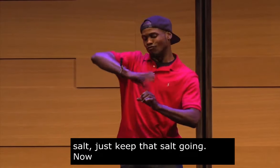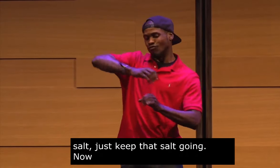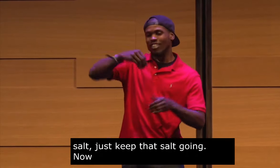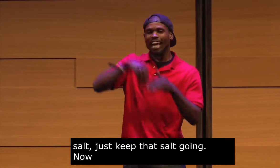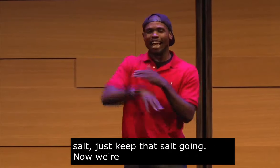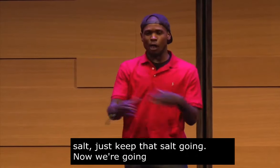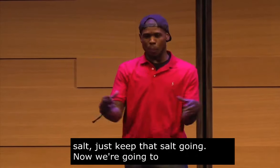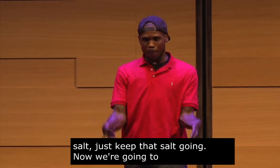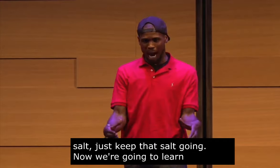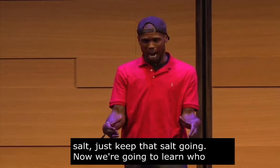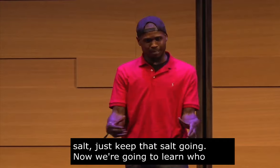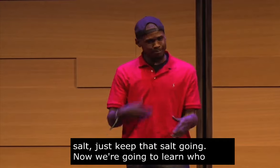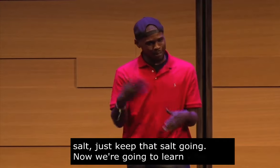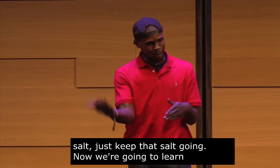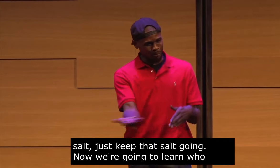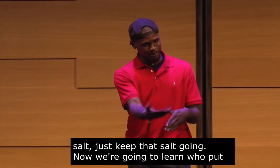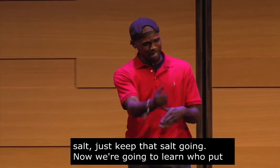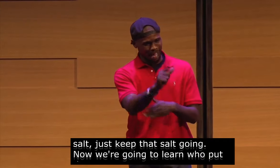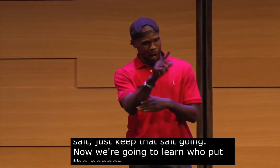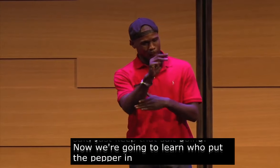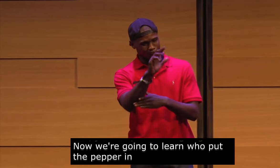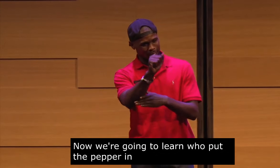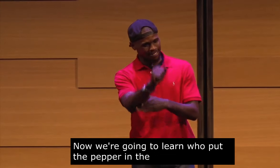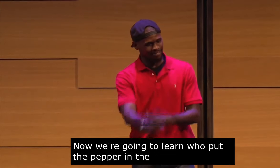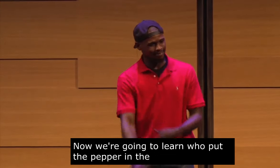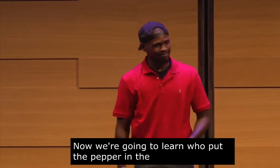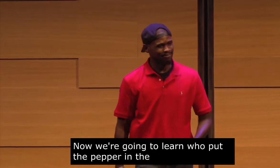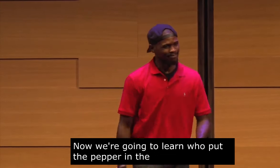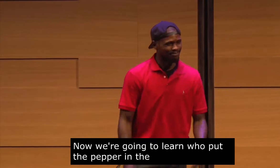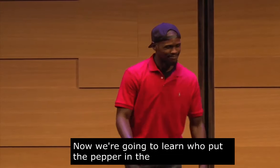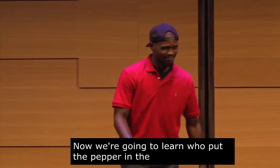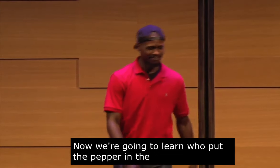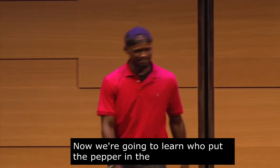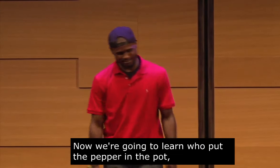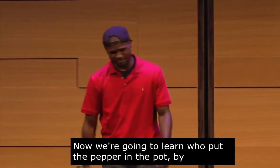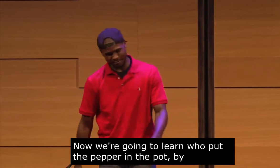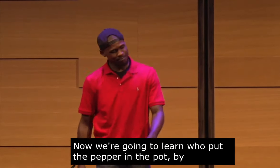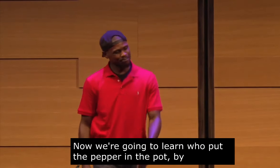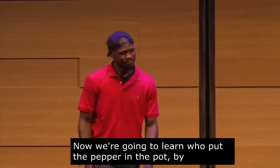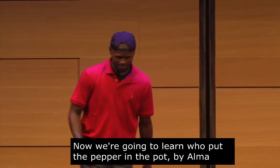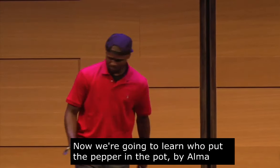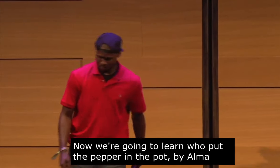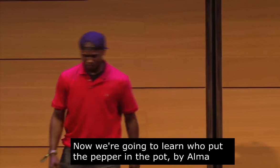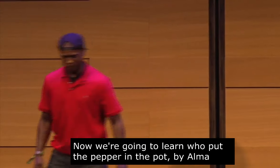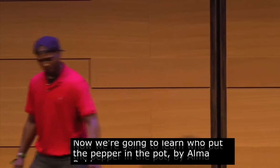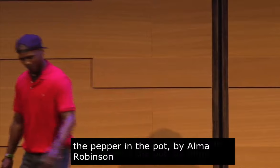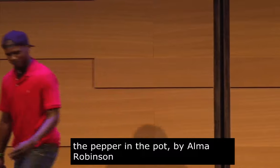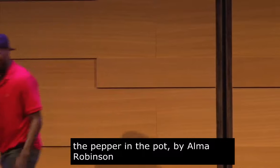Now we're going to learn Who Put the Pepper in the Pot by Alma